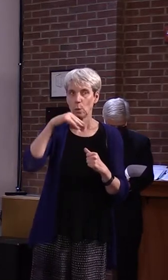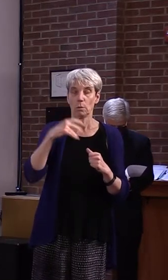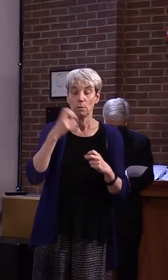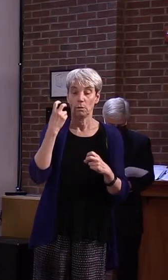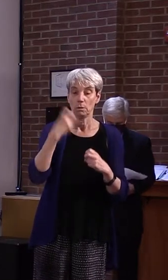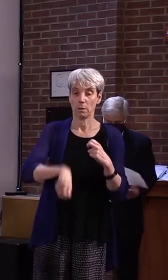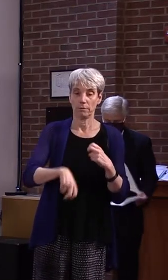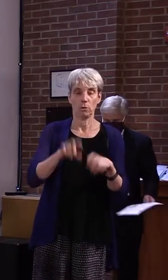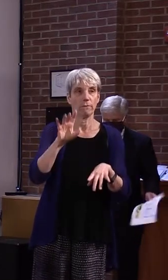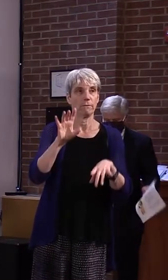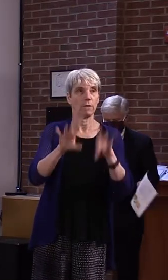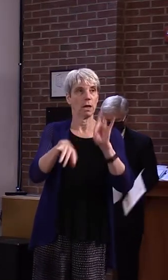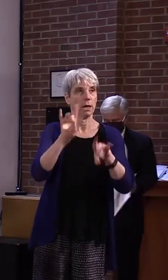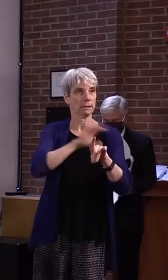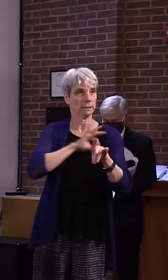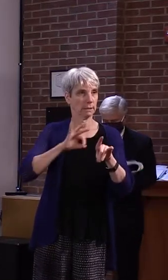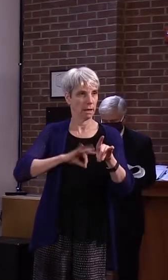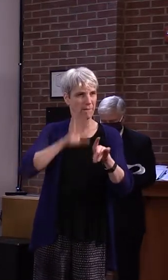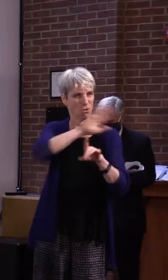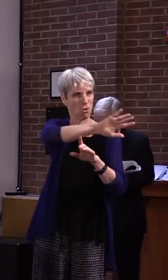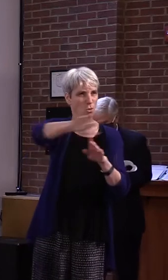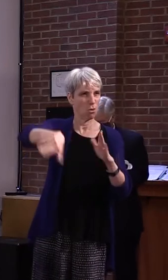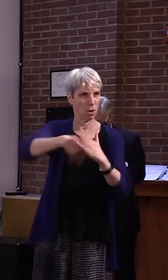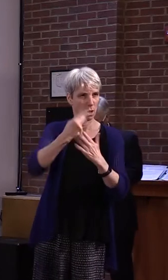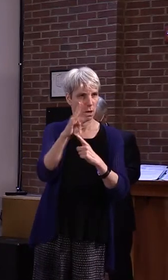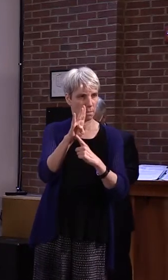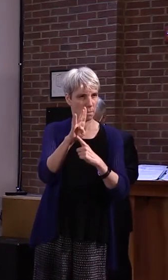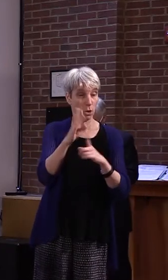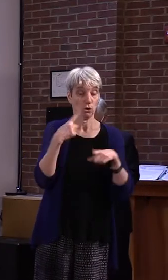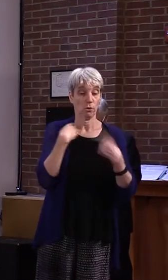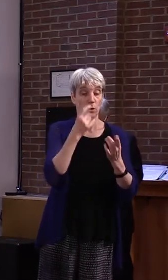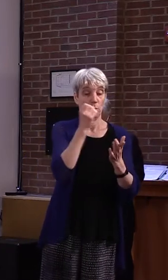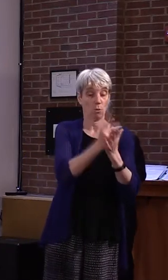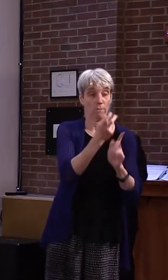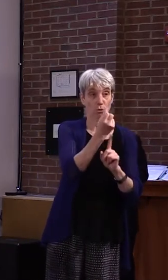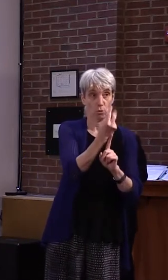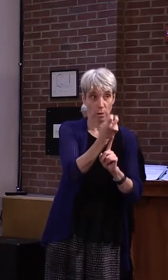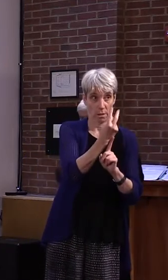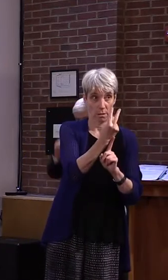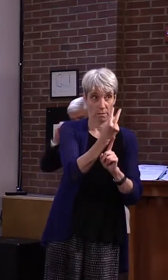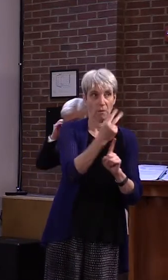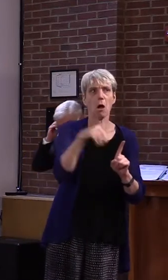already fully staffed, or are we at least confident that they will be?